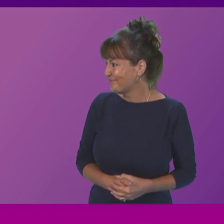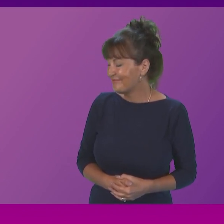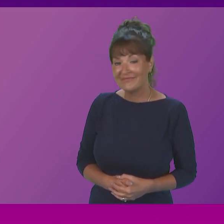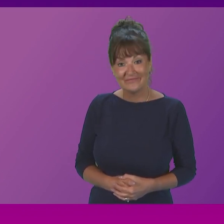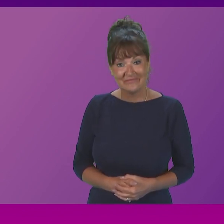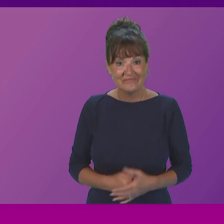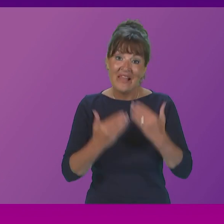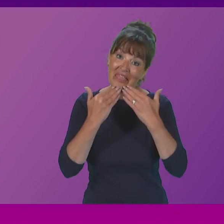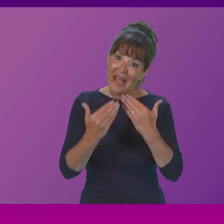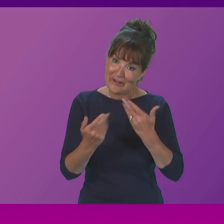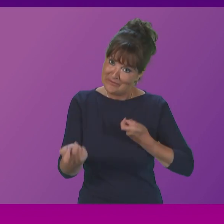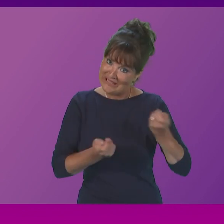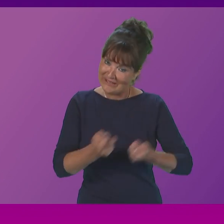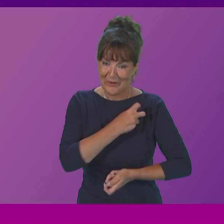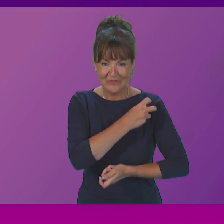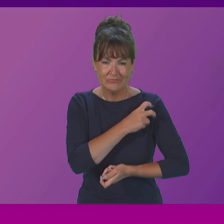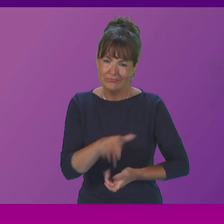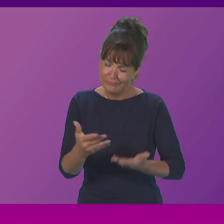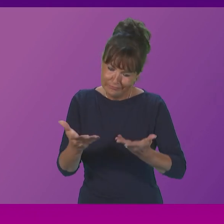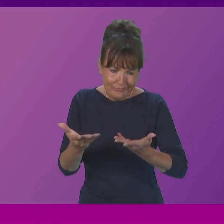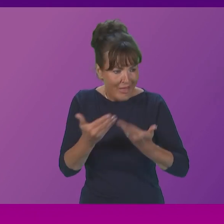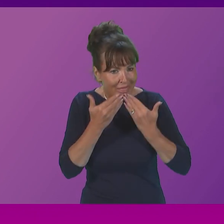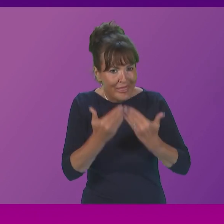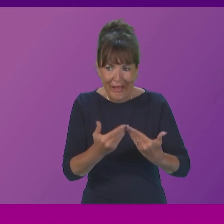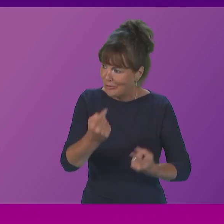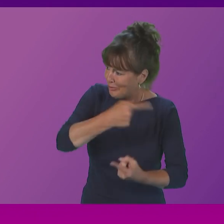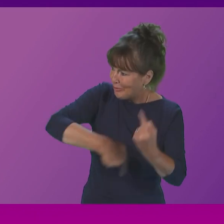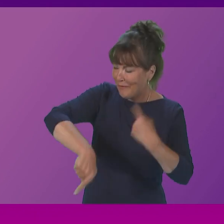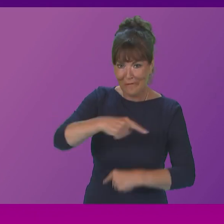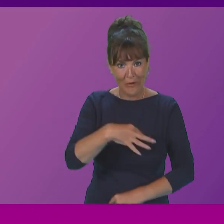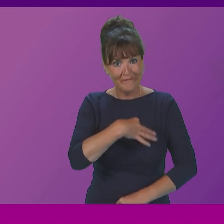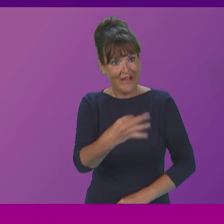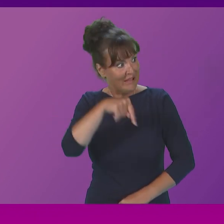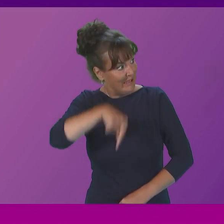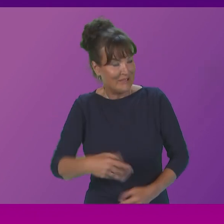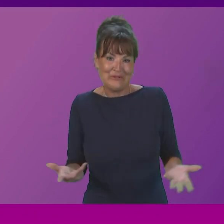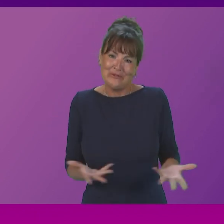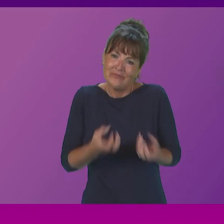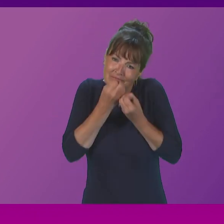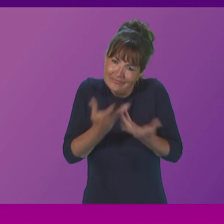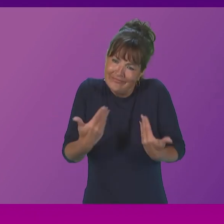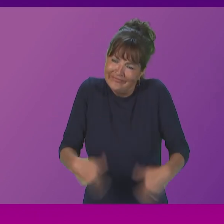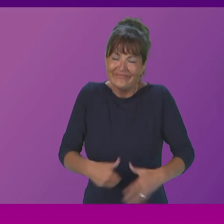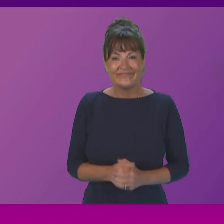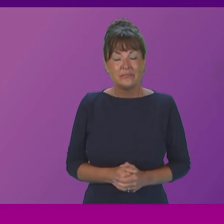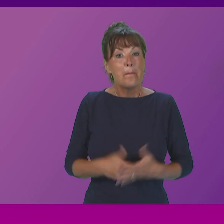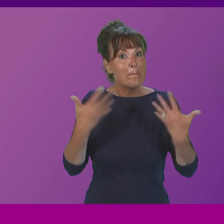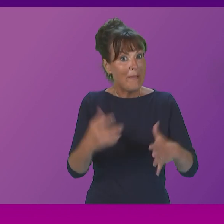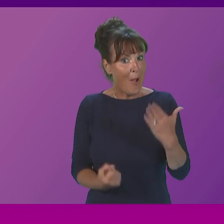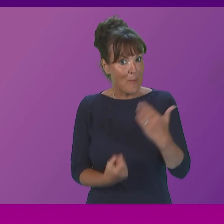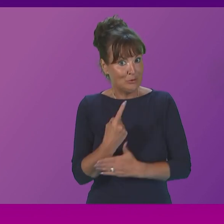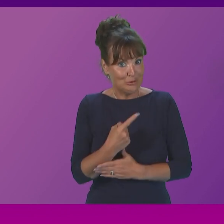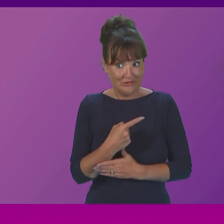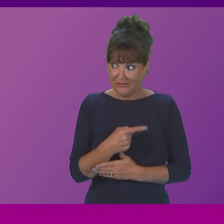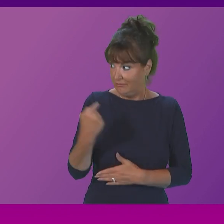Thank you, Presiding Officer, for the introduction, and thank you to GatHER for the kind invitation to be able to speak to you all today. I had the opportunity to do